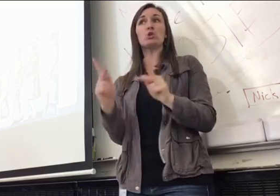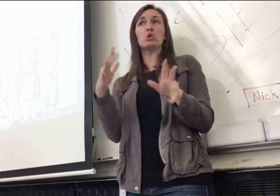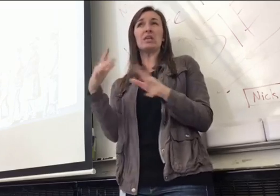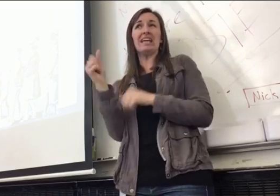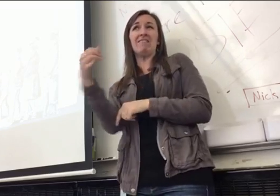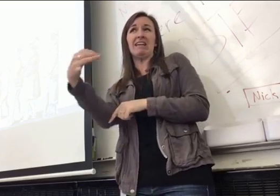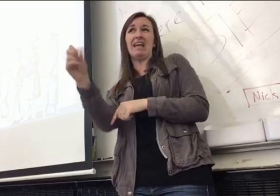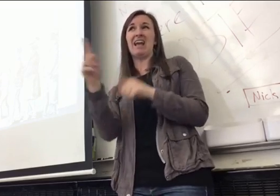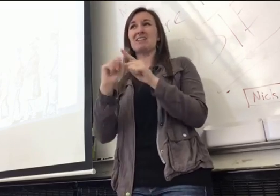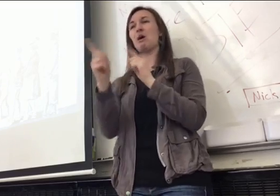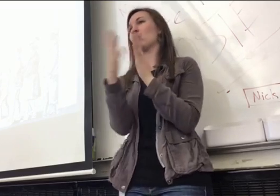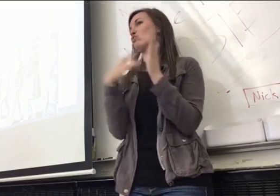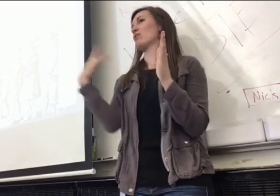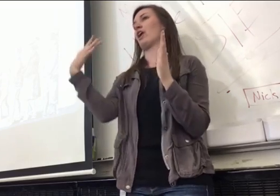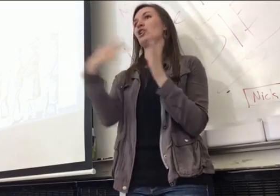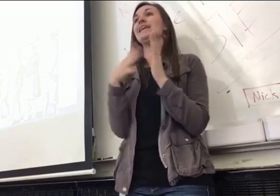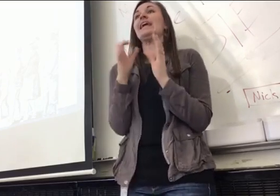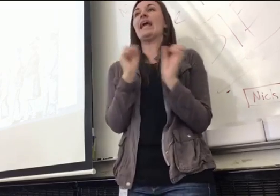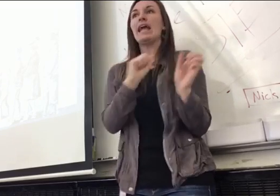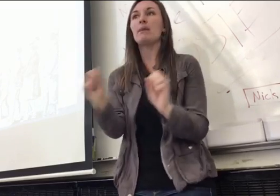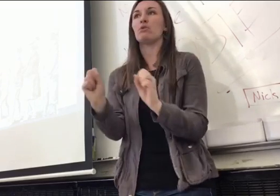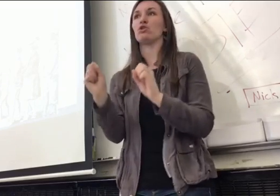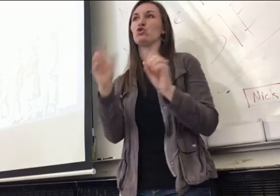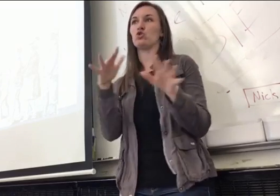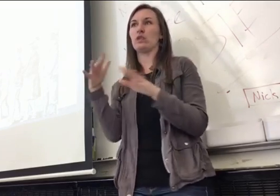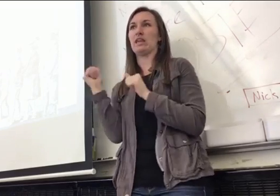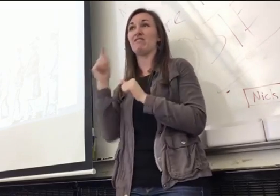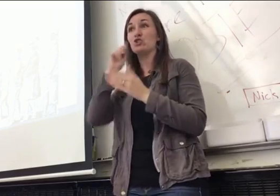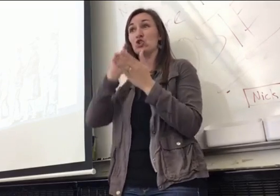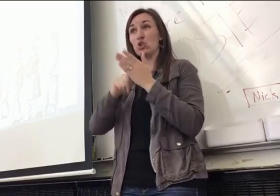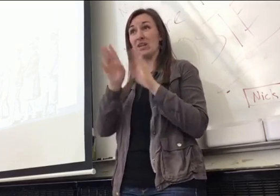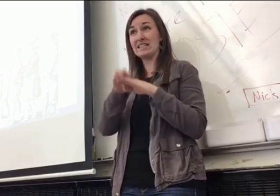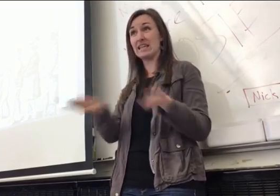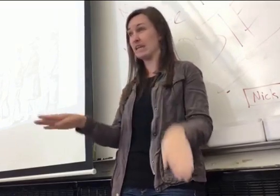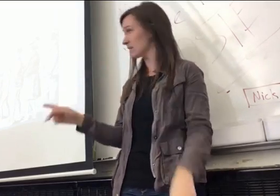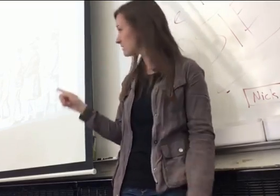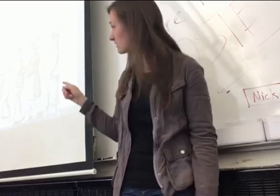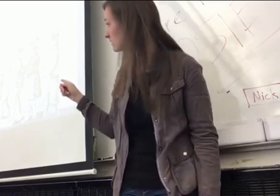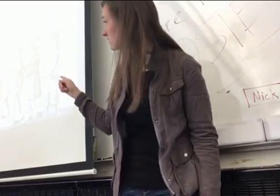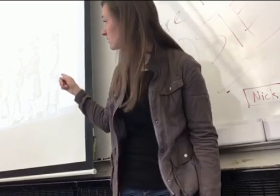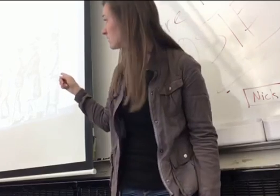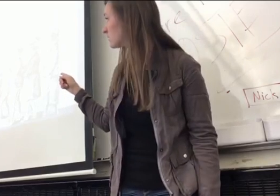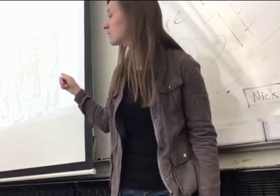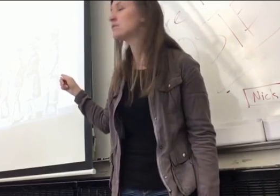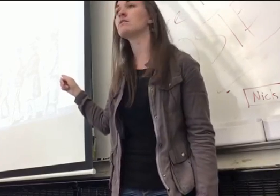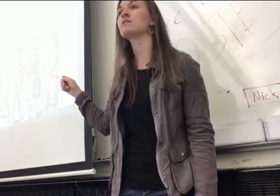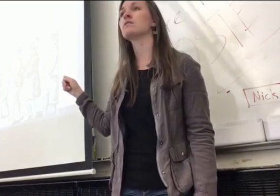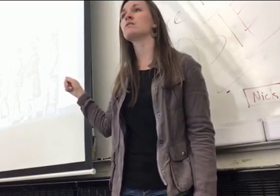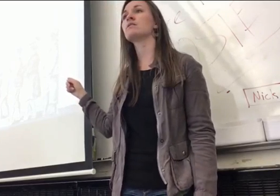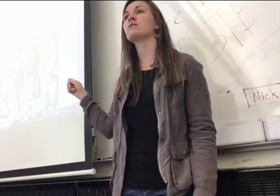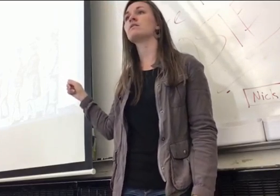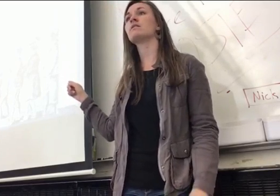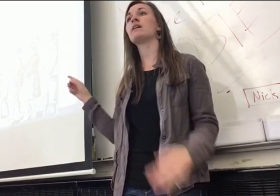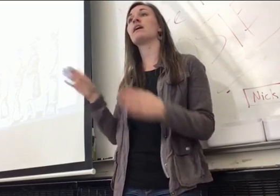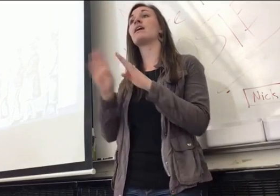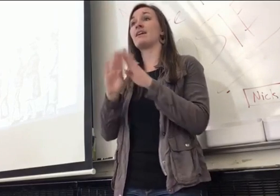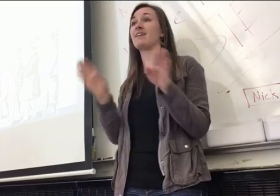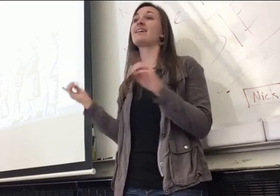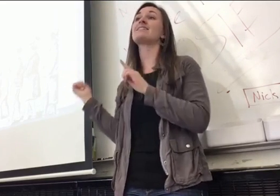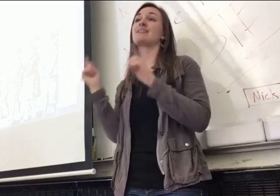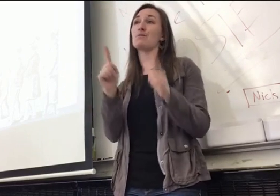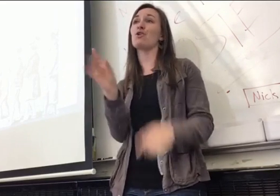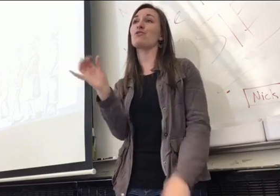probably never will. If you look in this picture as well, do you guys notice the kids? Okay? Yeah, kids came over